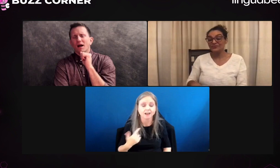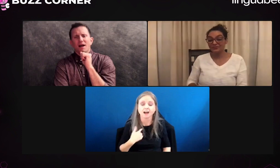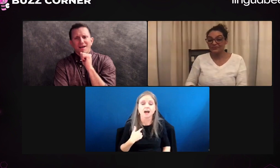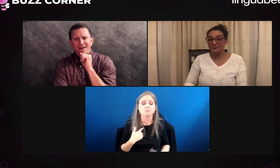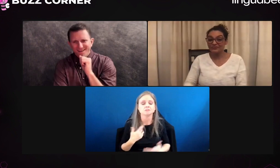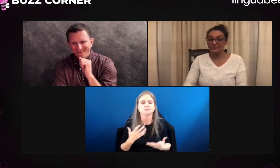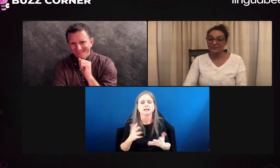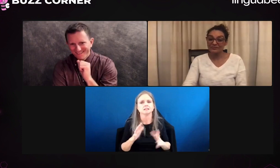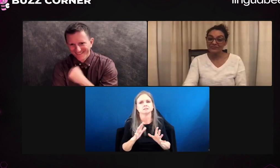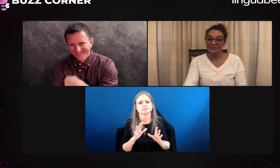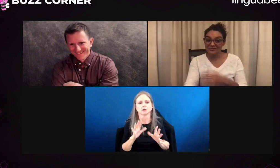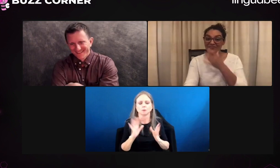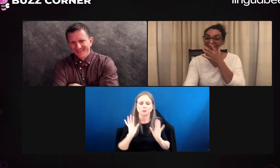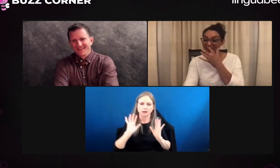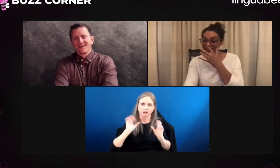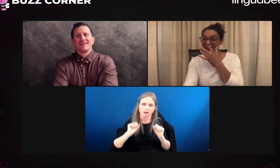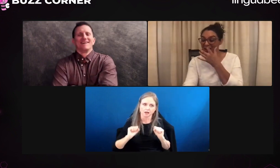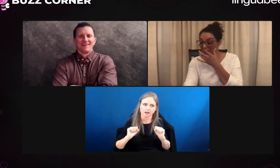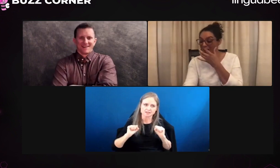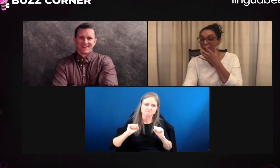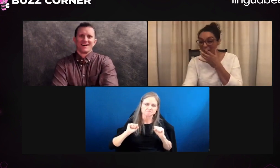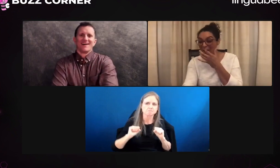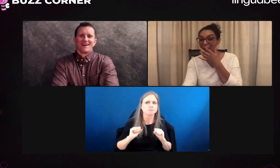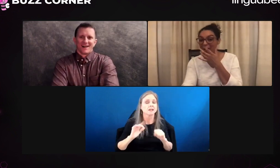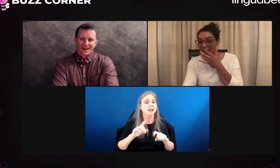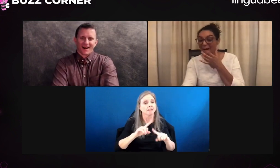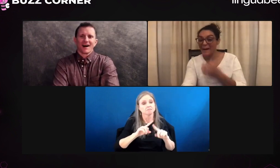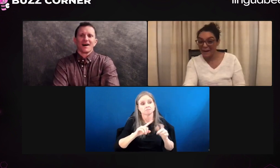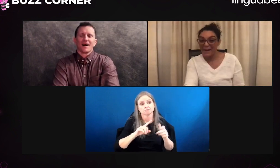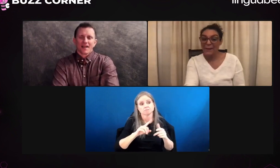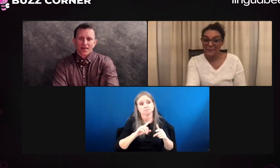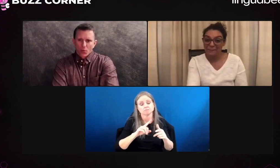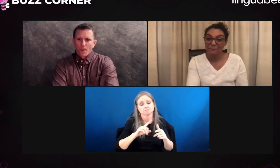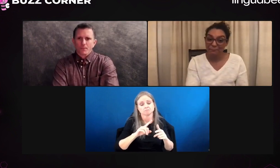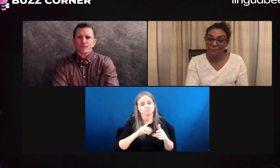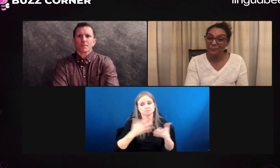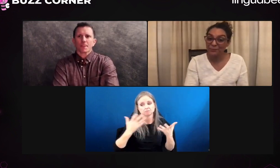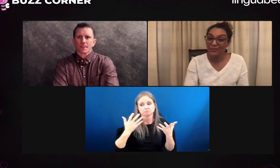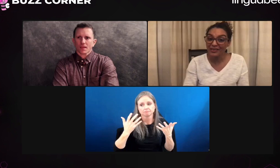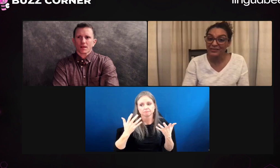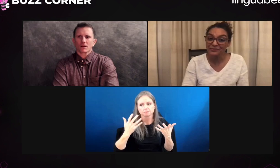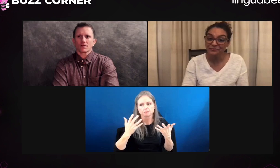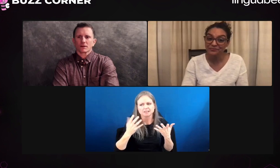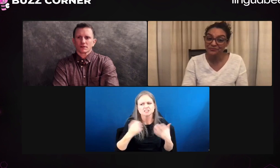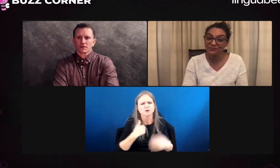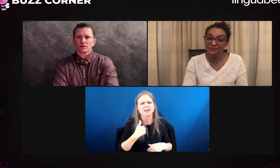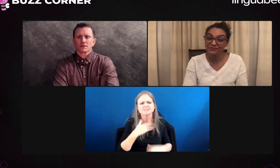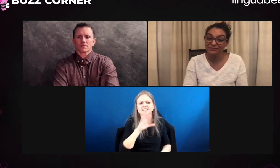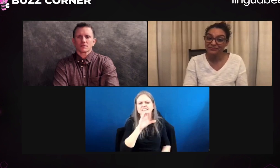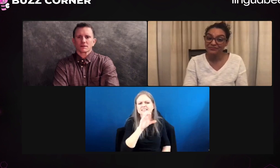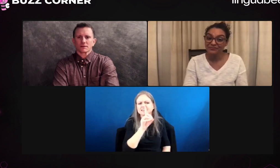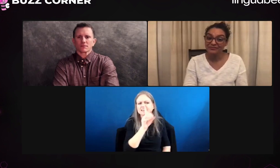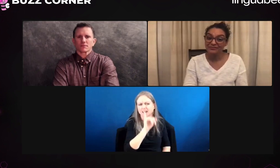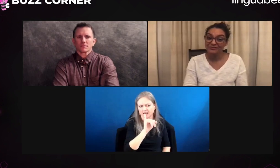window curtain and what that had to do with my eye. Yeah. Okay. So